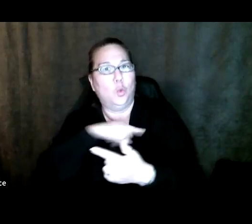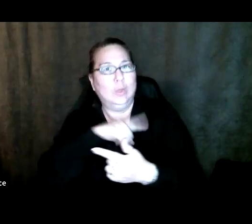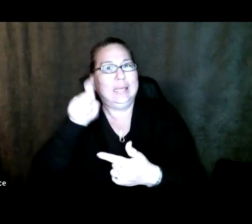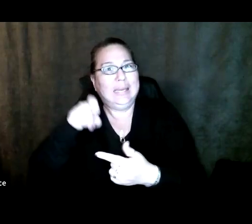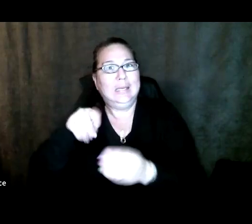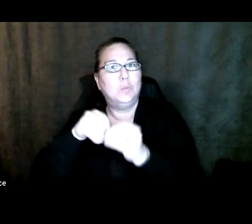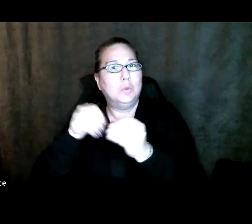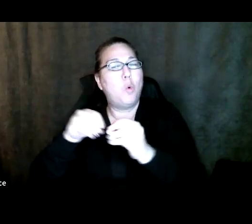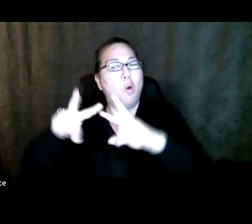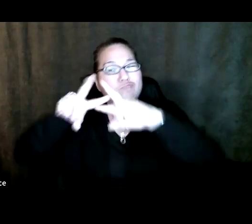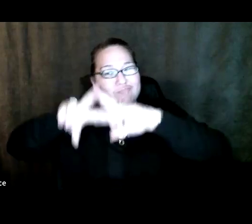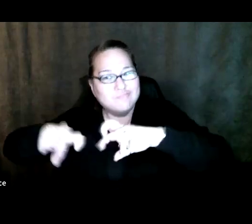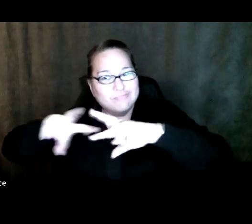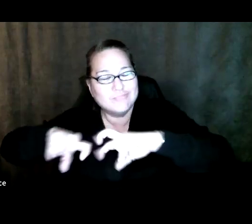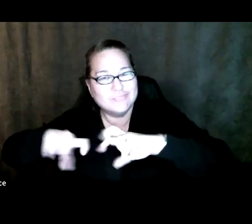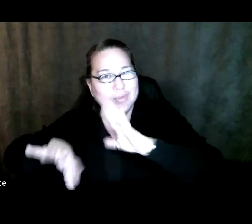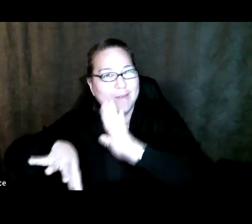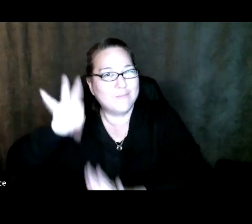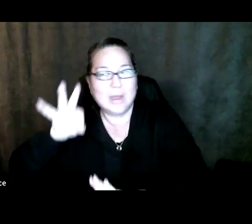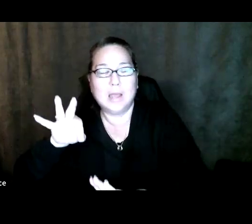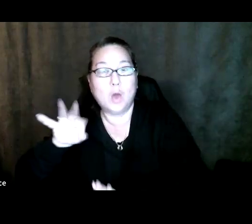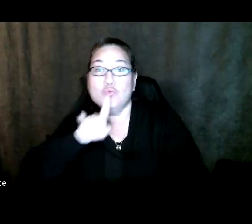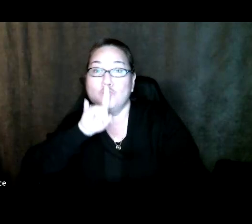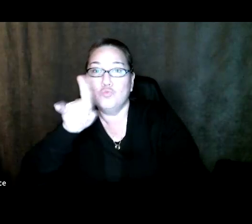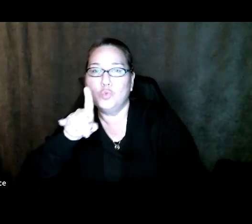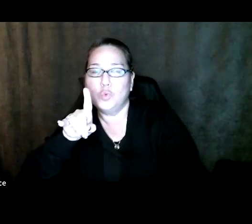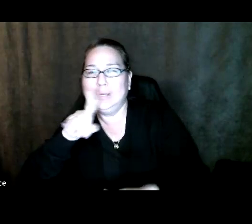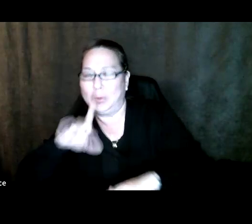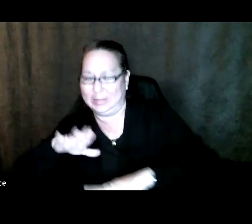here. And to go to your resource question,